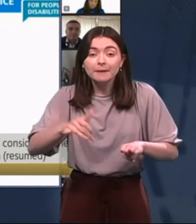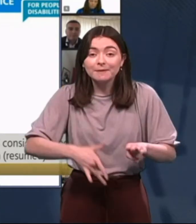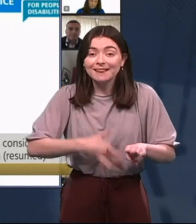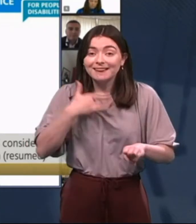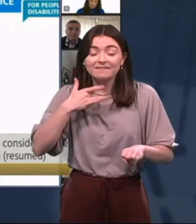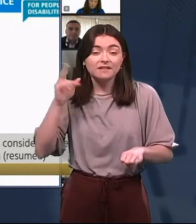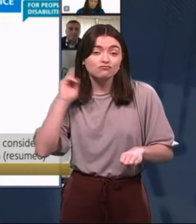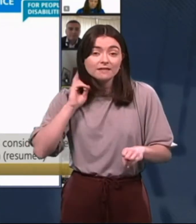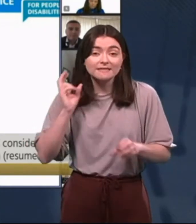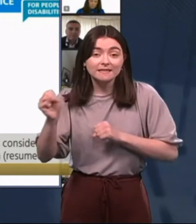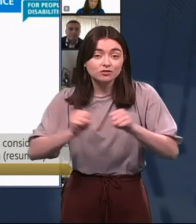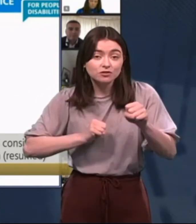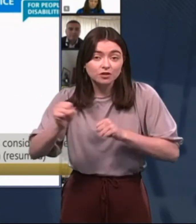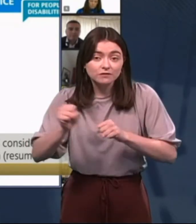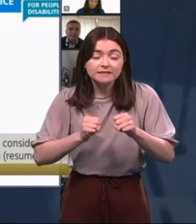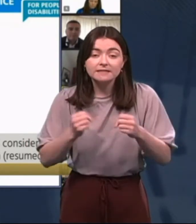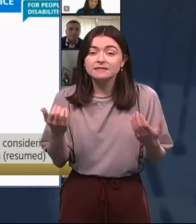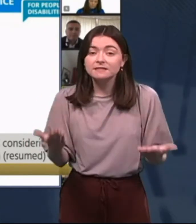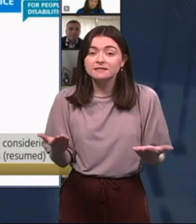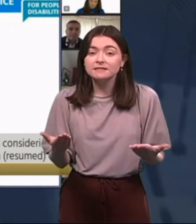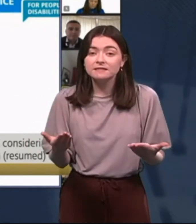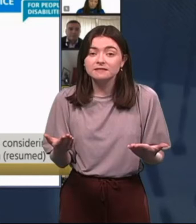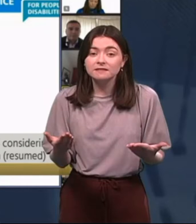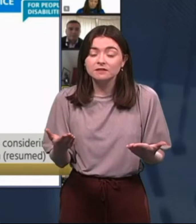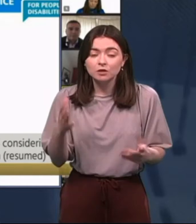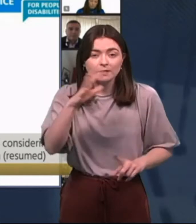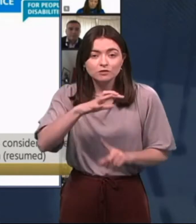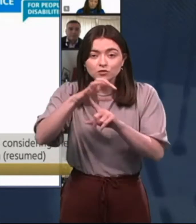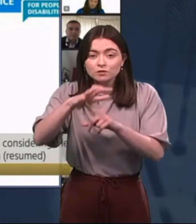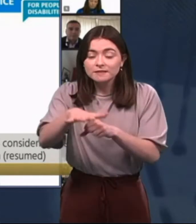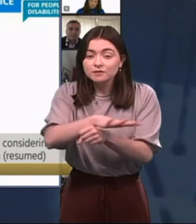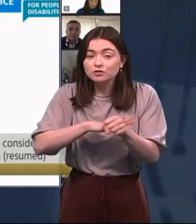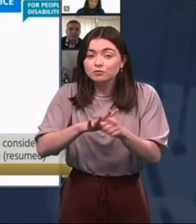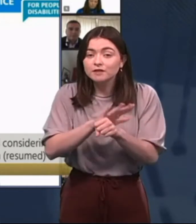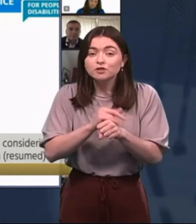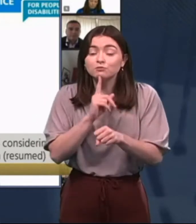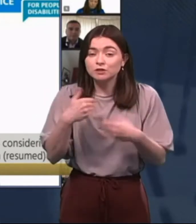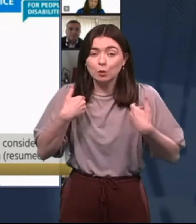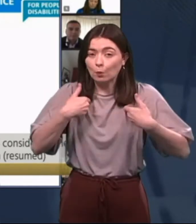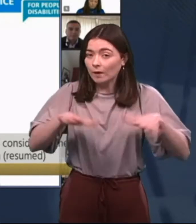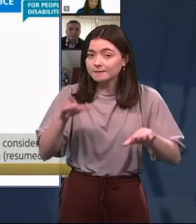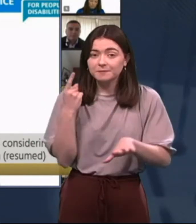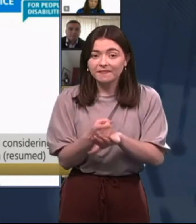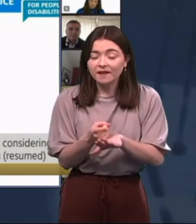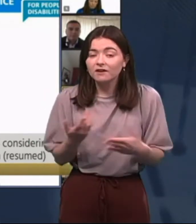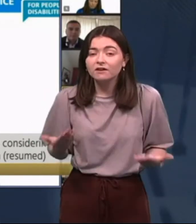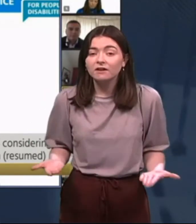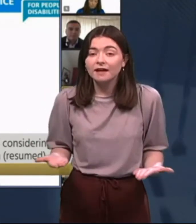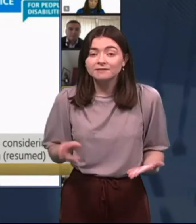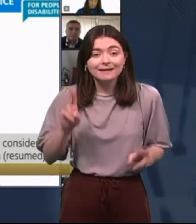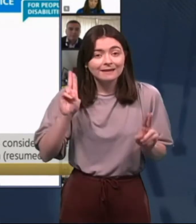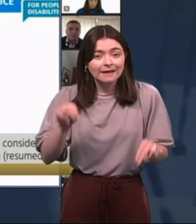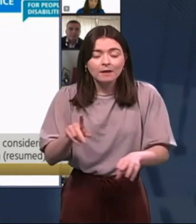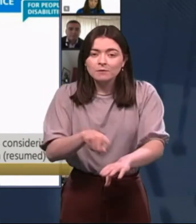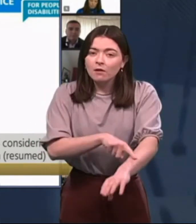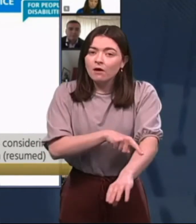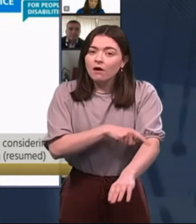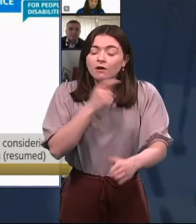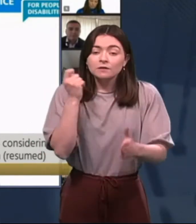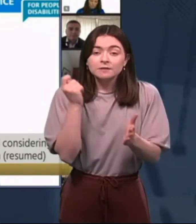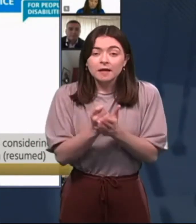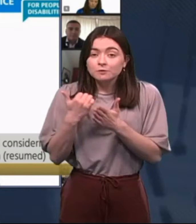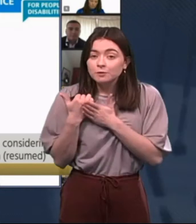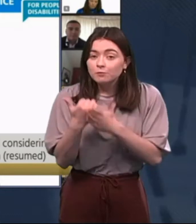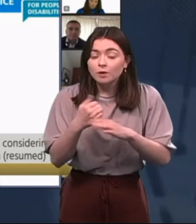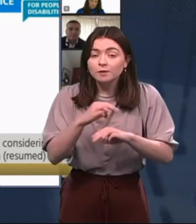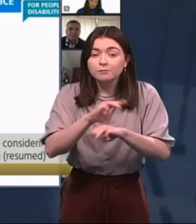residential services, an old style institutional setting that actually no longer want to be there. And it can take a very long time to support people